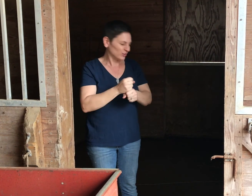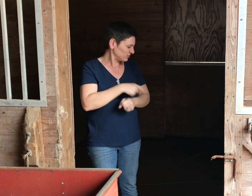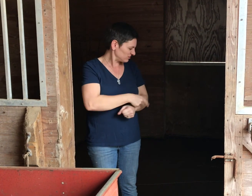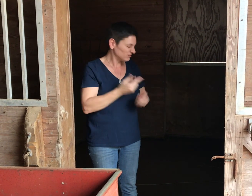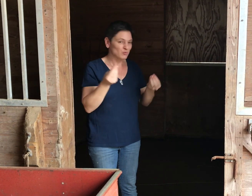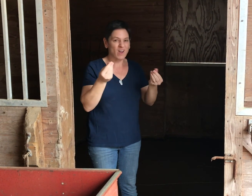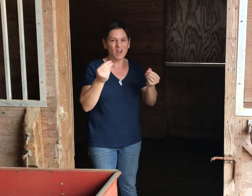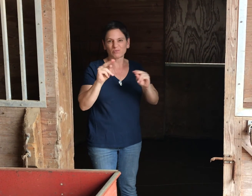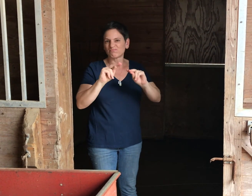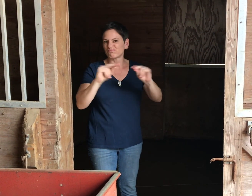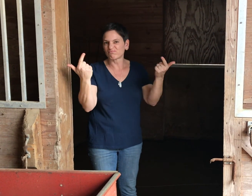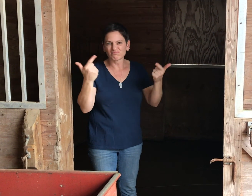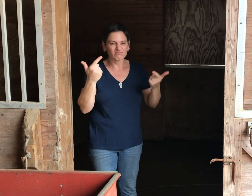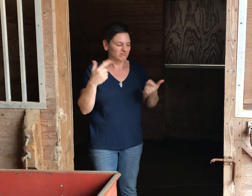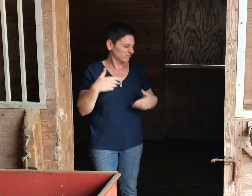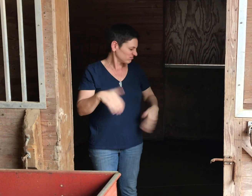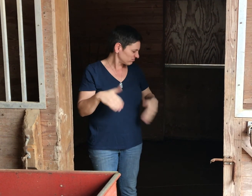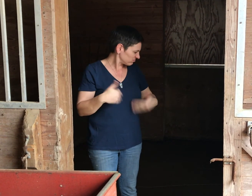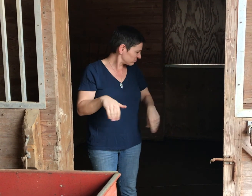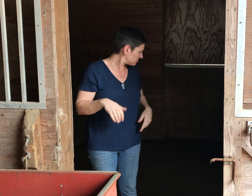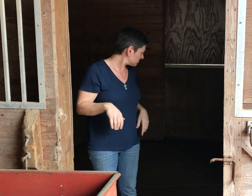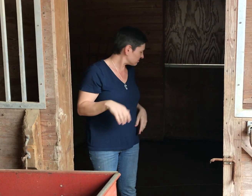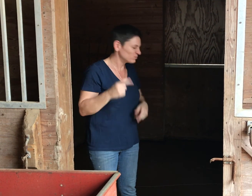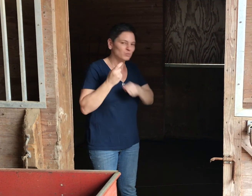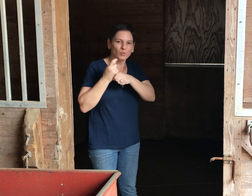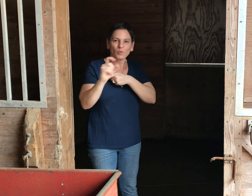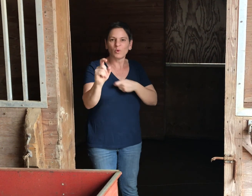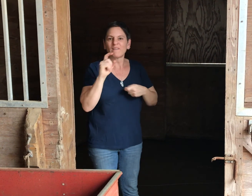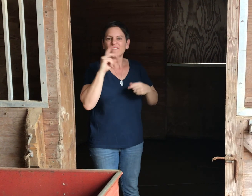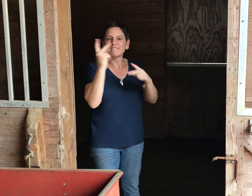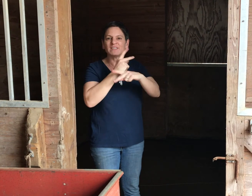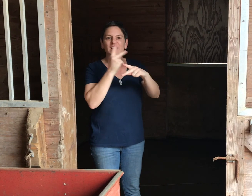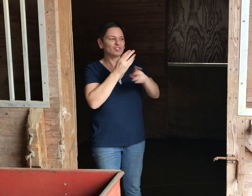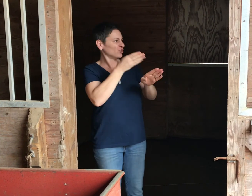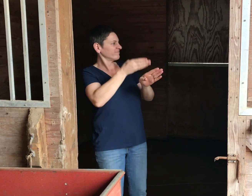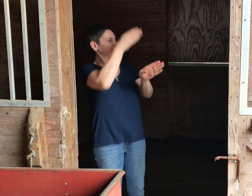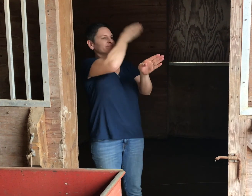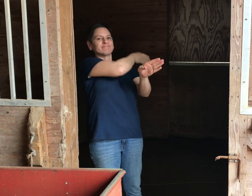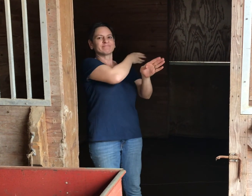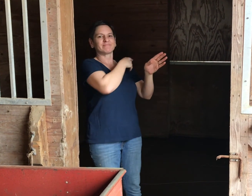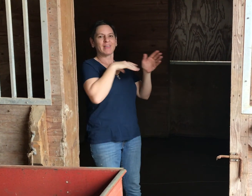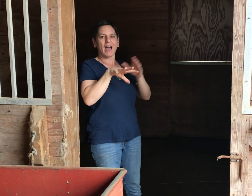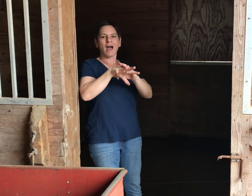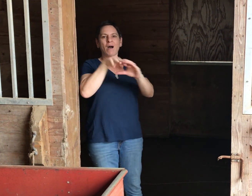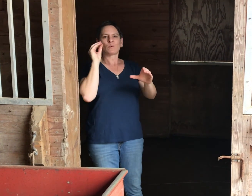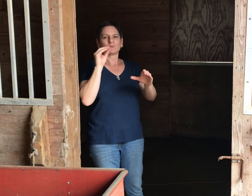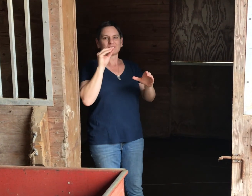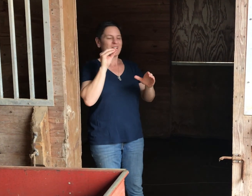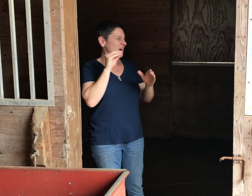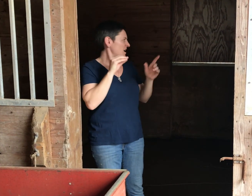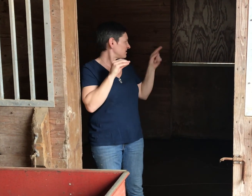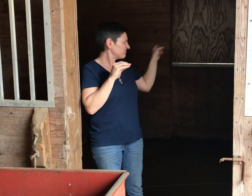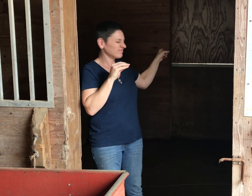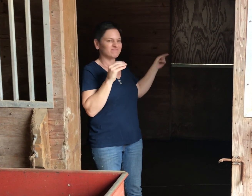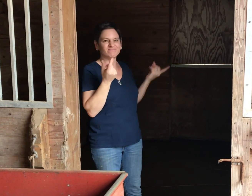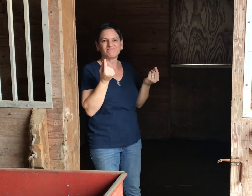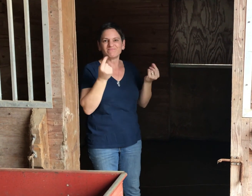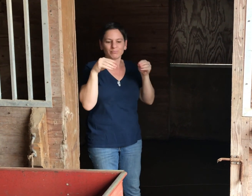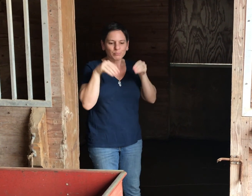still here on the floor of this stall. So it's ruined the floor, and we need to figure out a way to